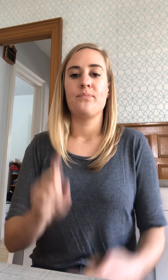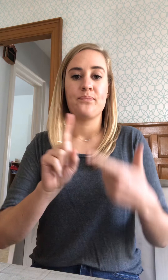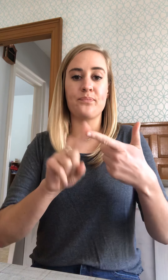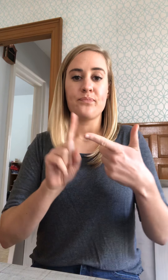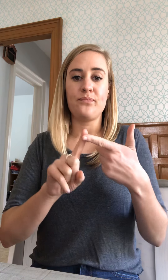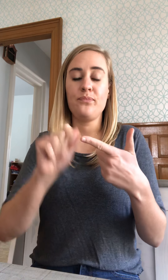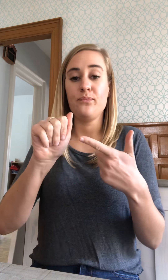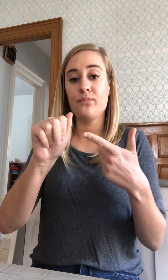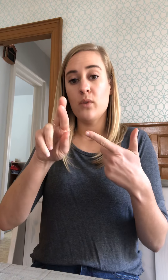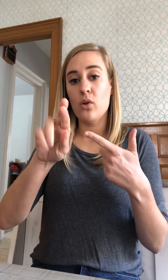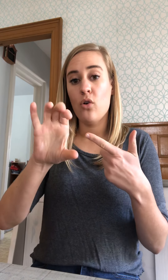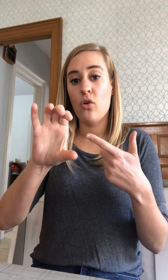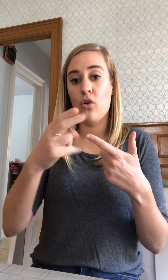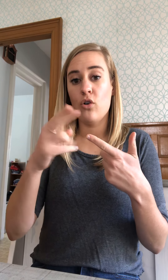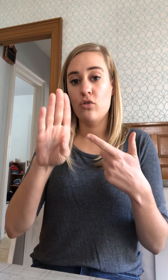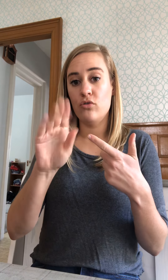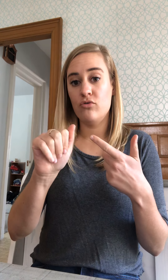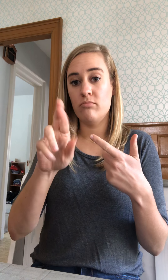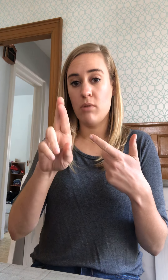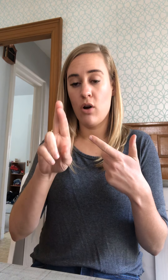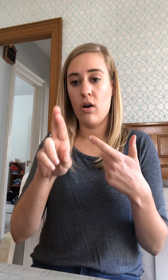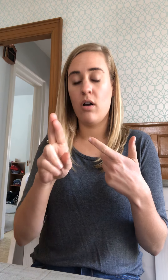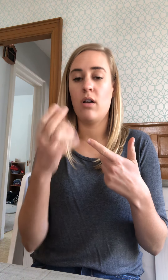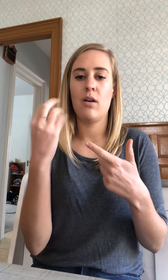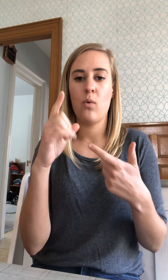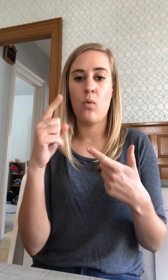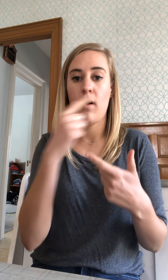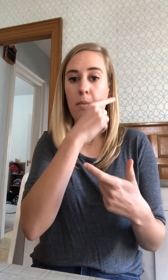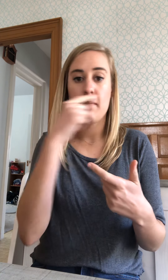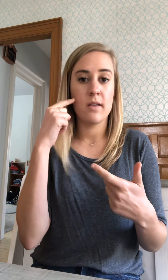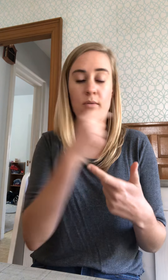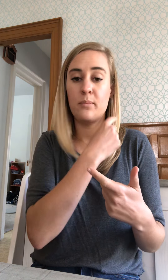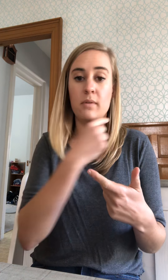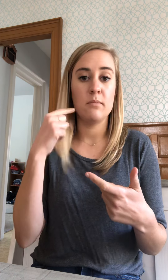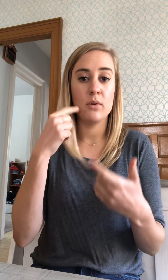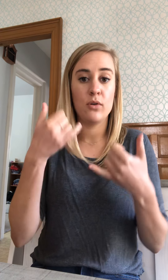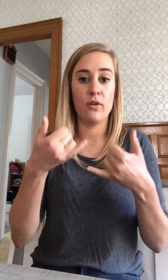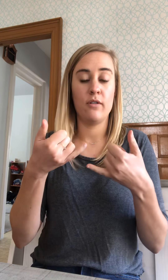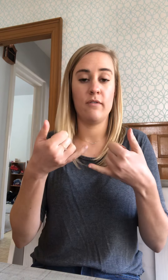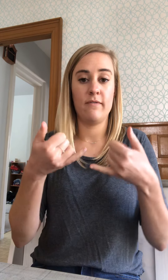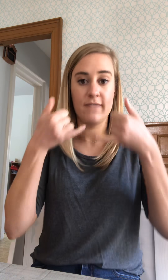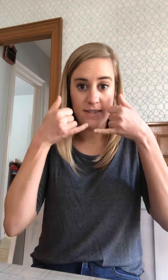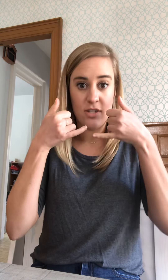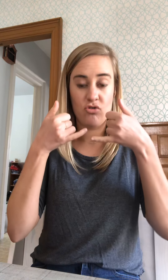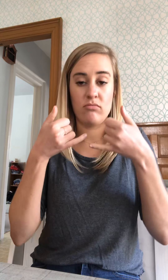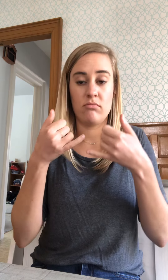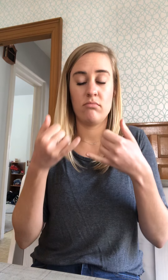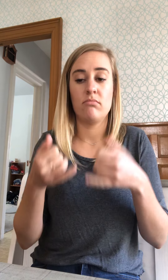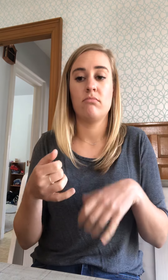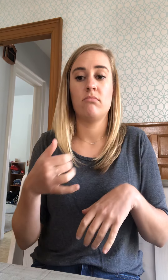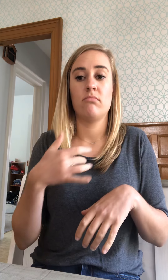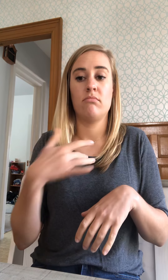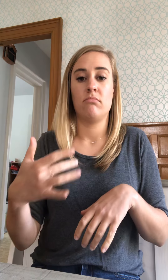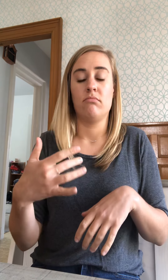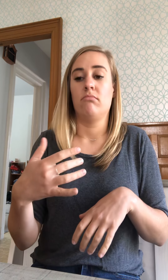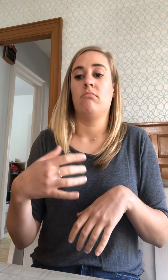called intermaxillary or maxillomandibular fixation, are also commonly used to reorient